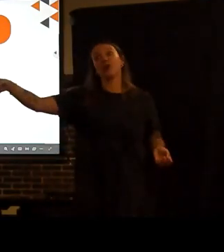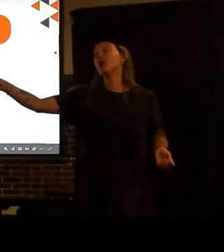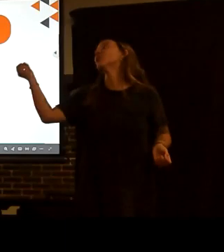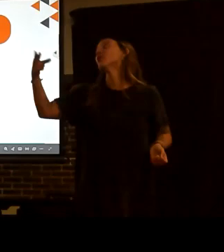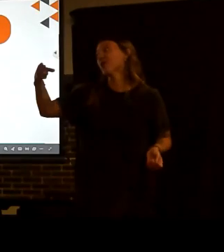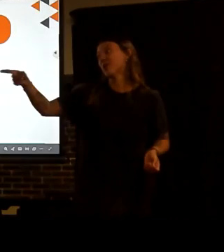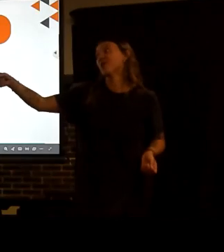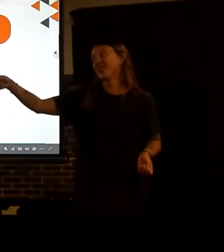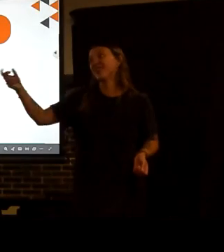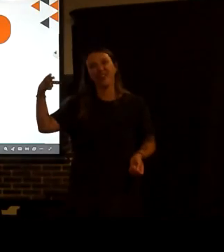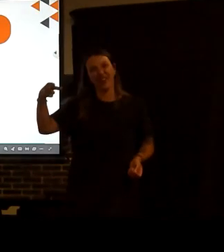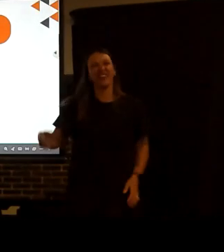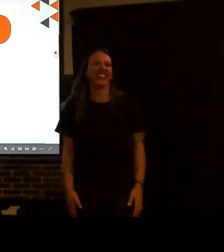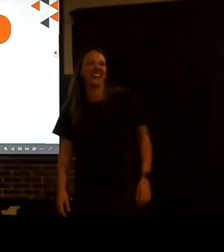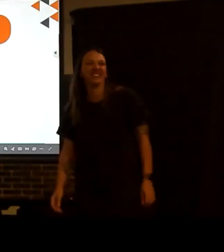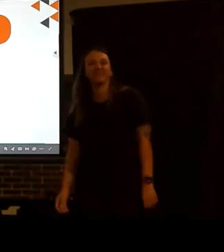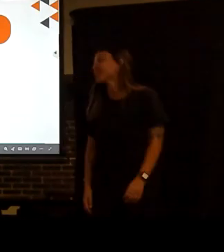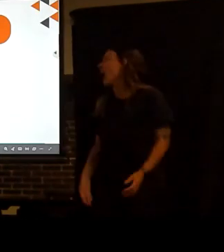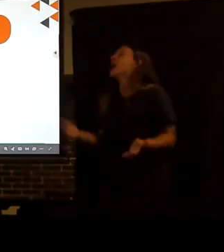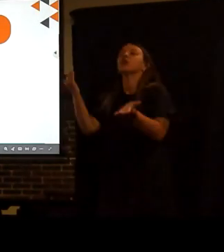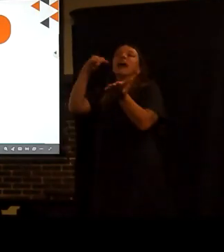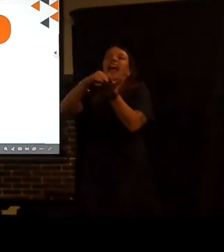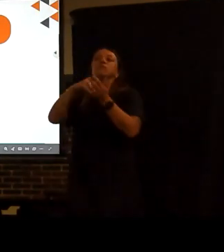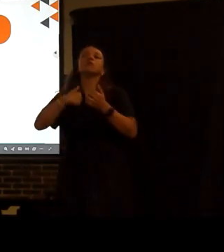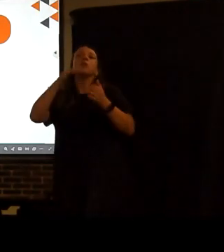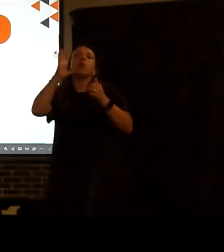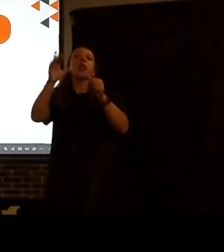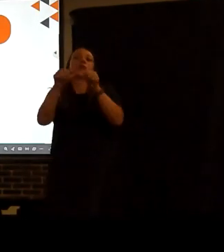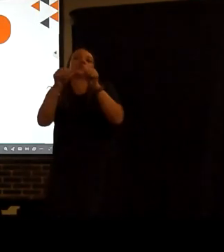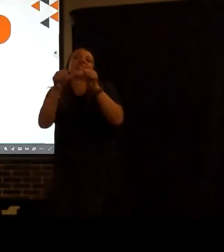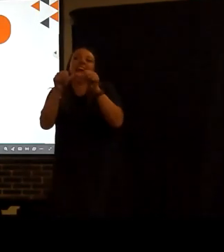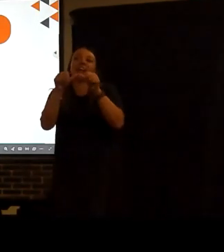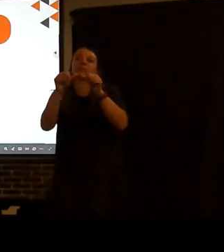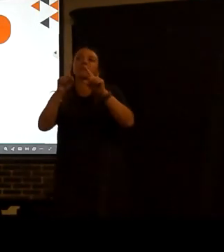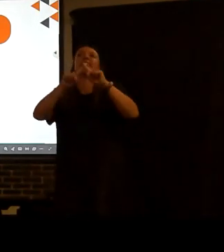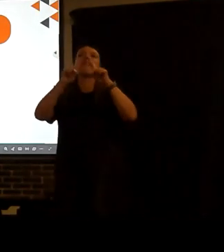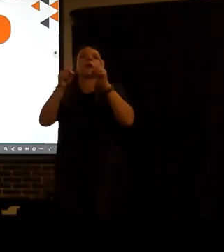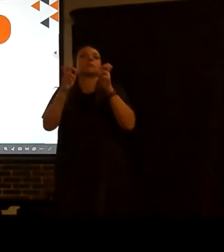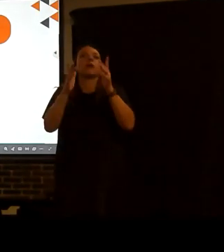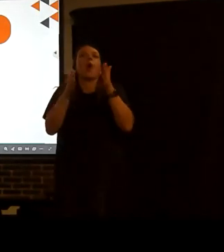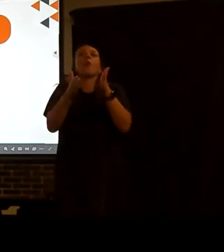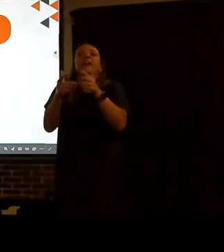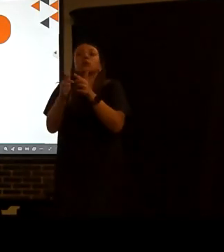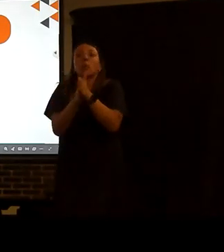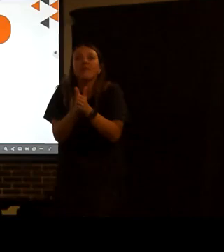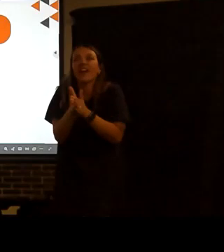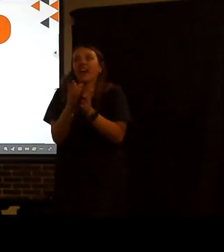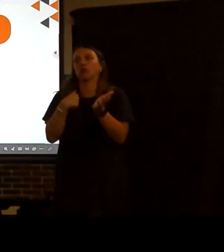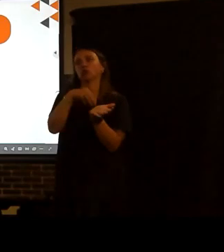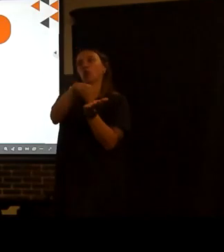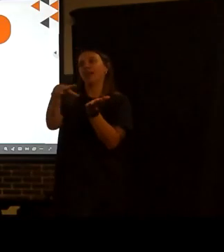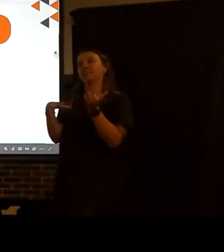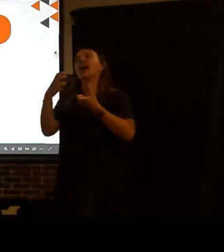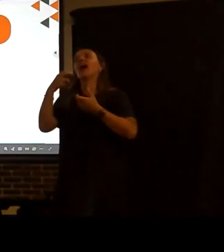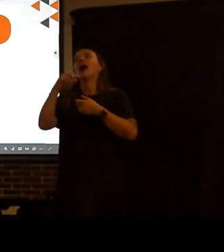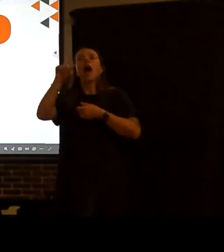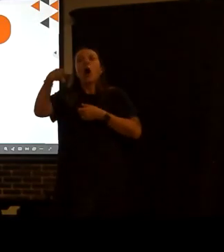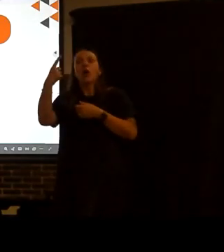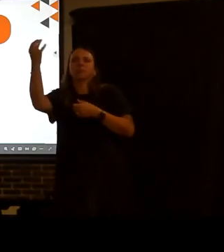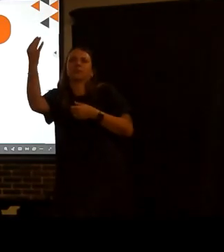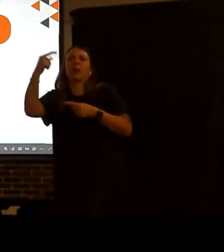But Kim did throw a ball to see if she could dump somebody. So we want to maintain different ways to motivate